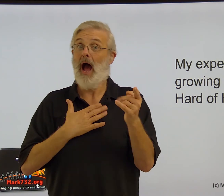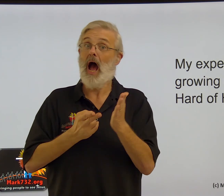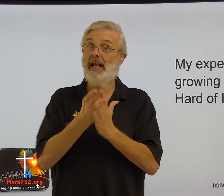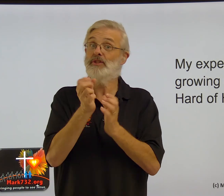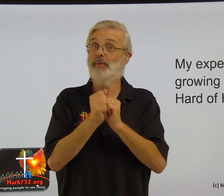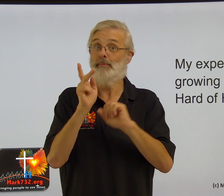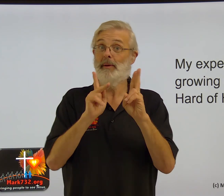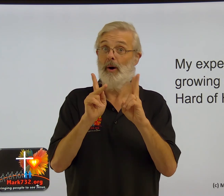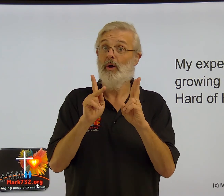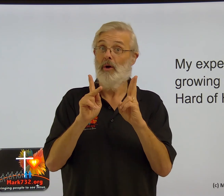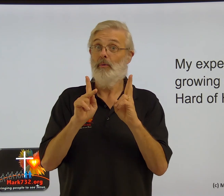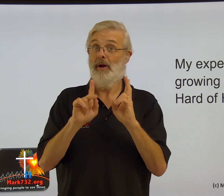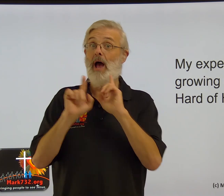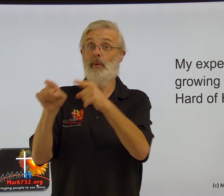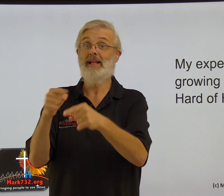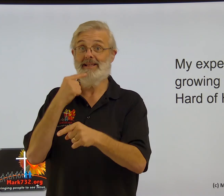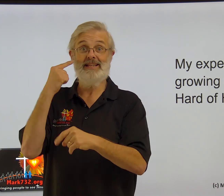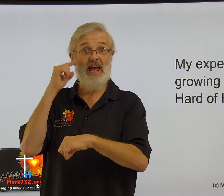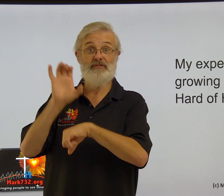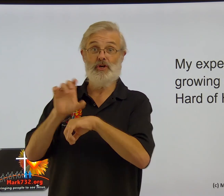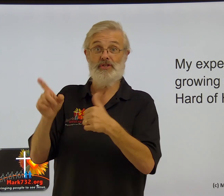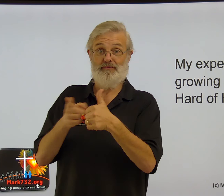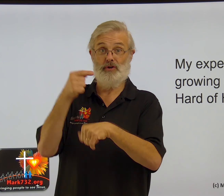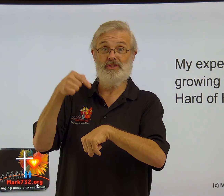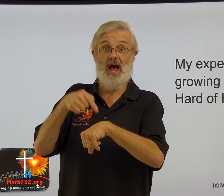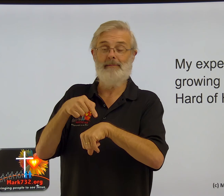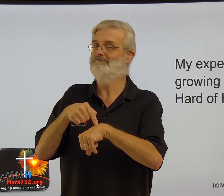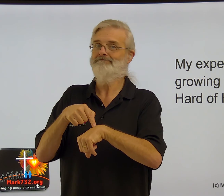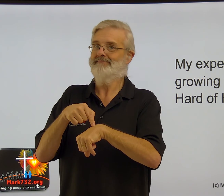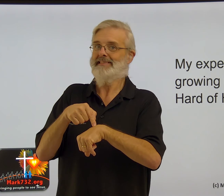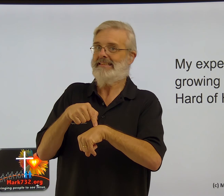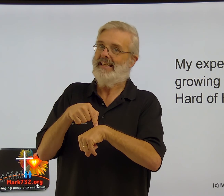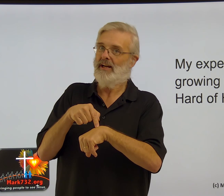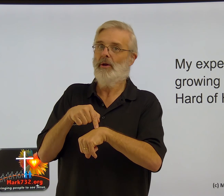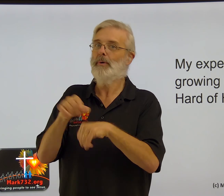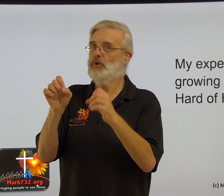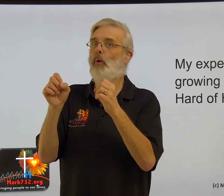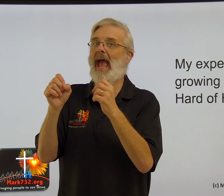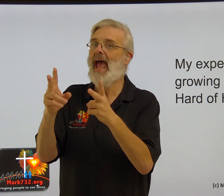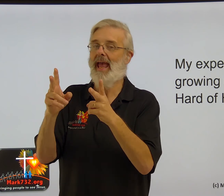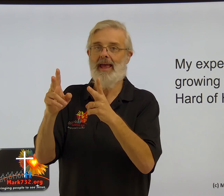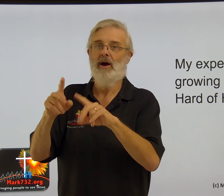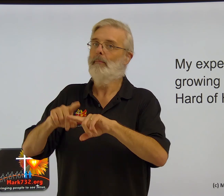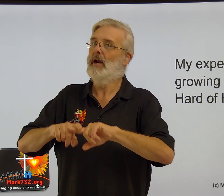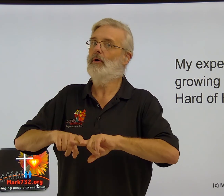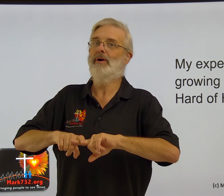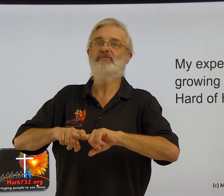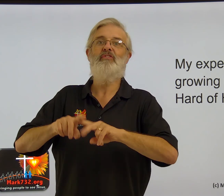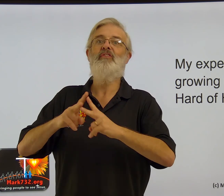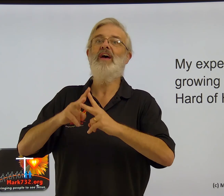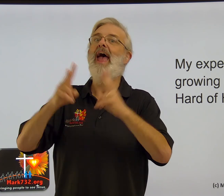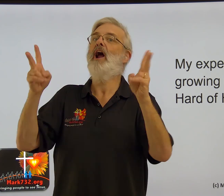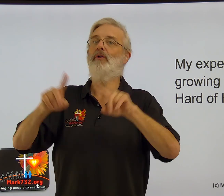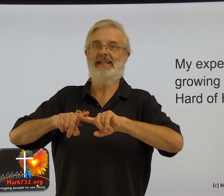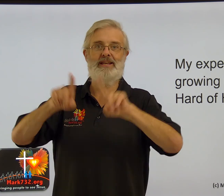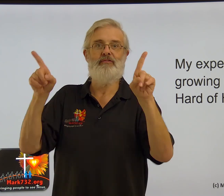honest with people. When I went to the deaf church the first time, it was okay, but it was very different